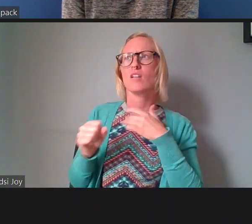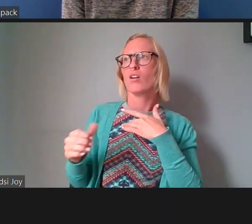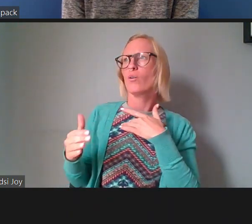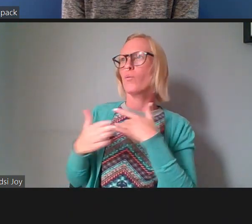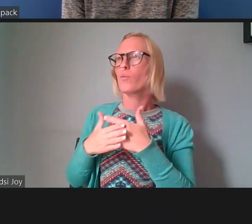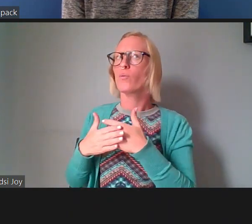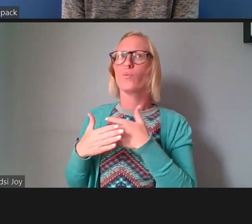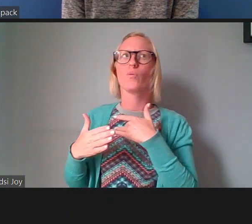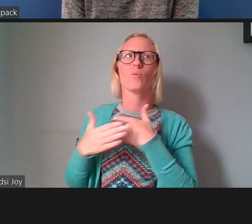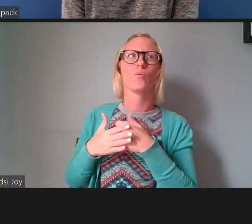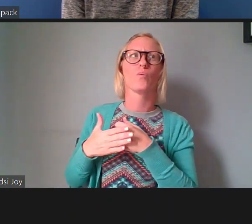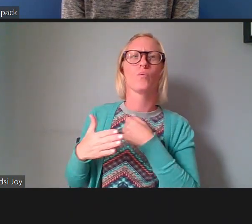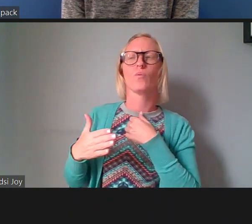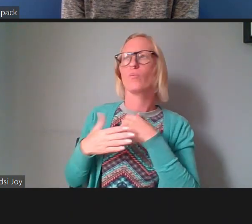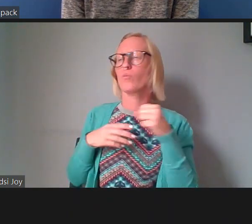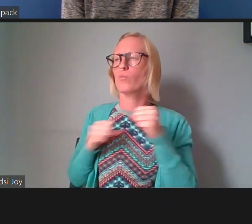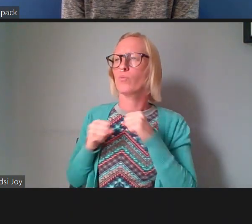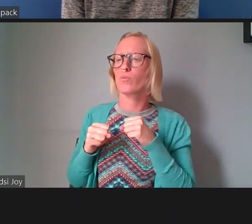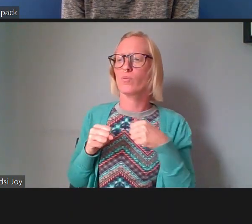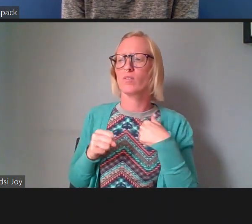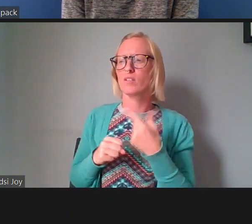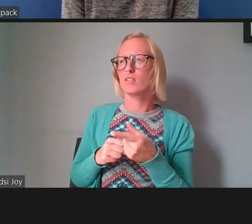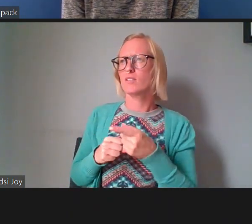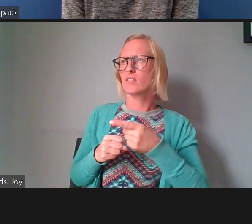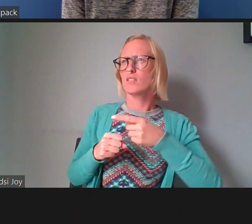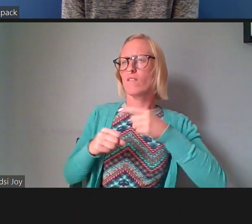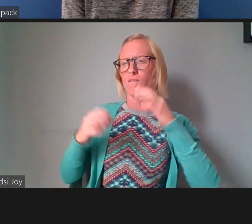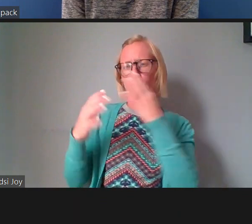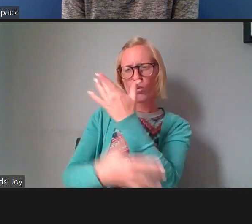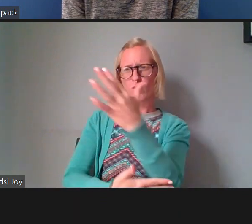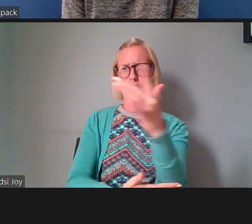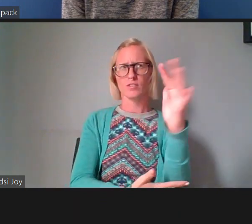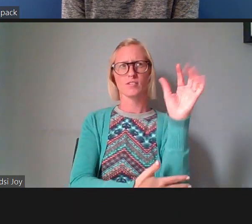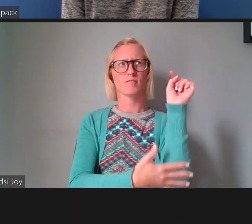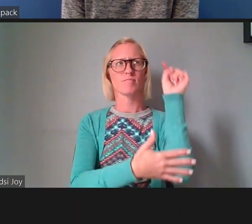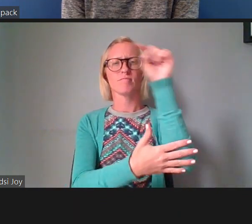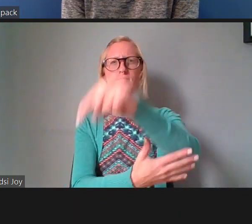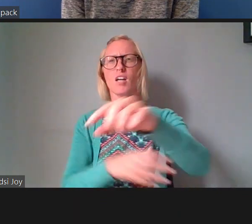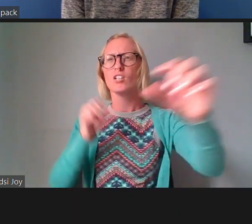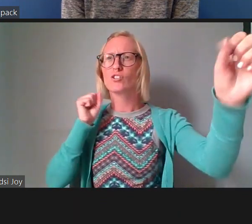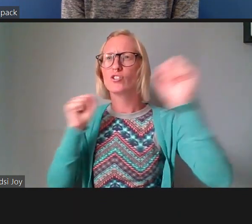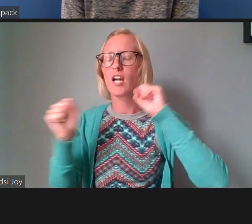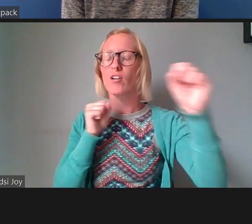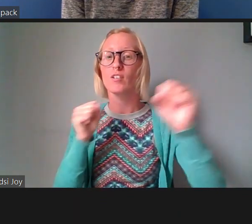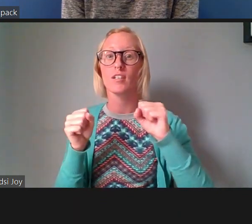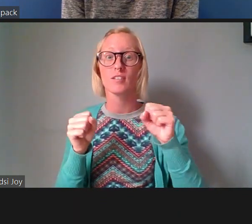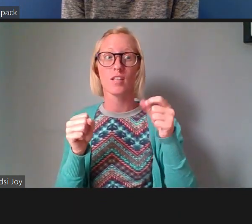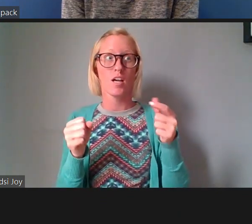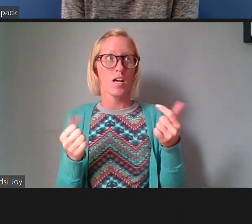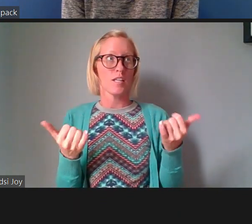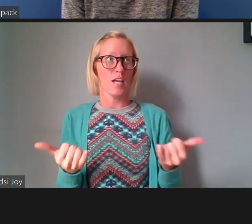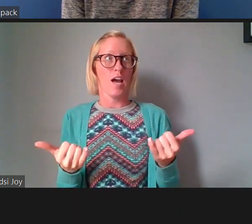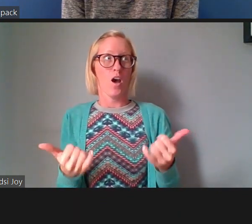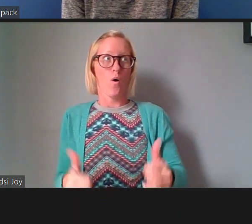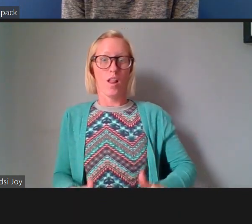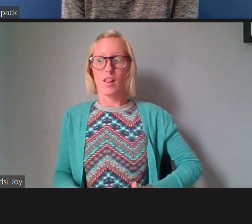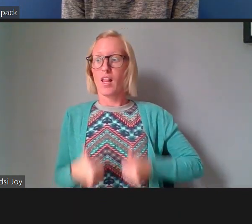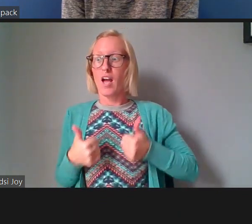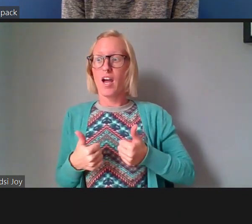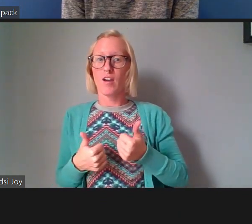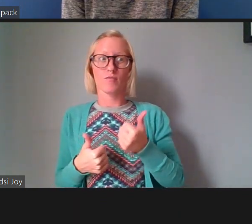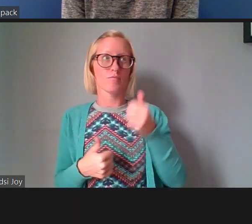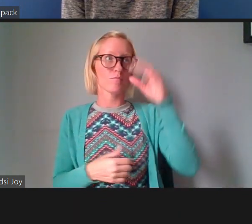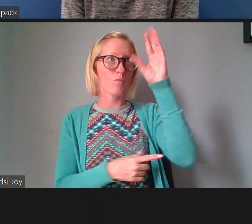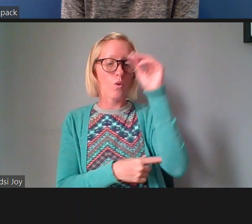the stretched shirt shake. The shouting in the forest was nearer. Signs of life were visible now on the beach. The sand,